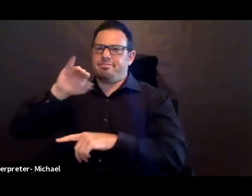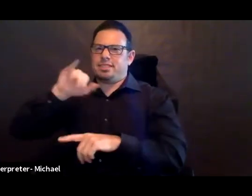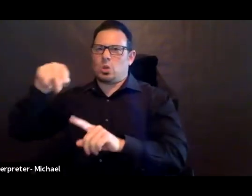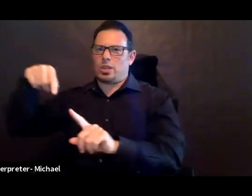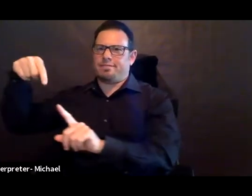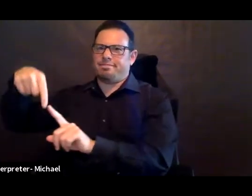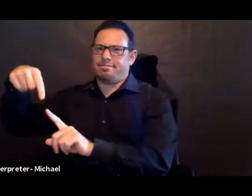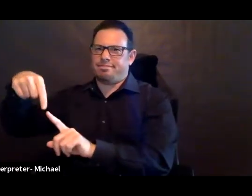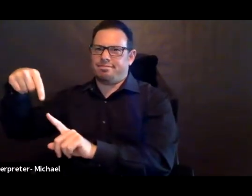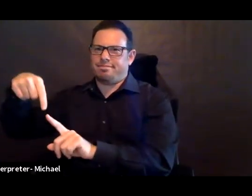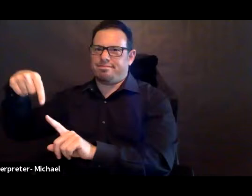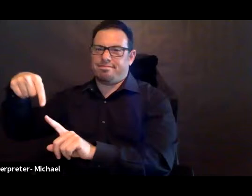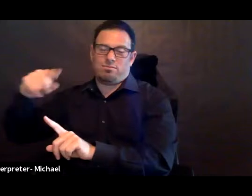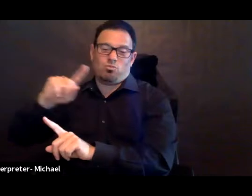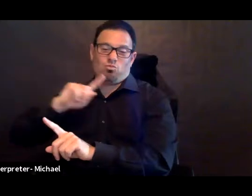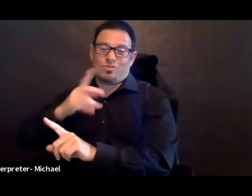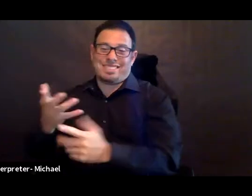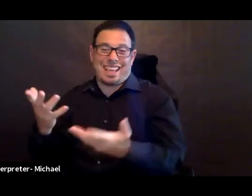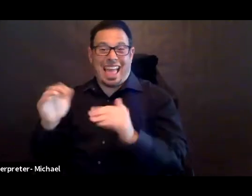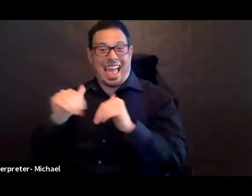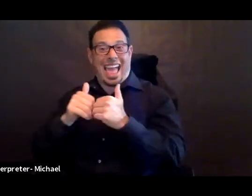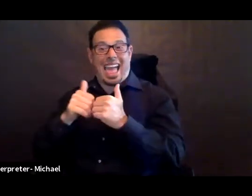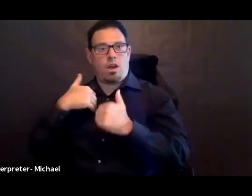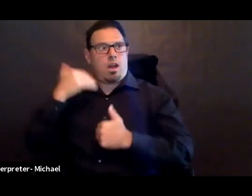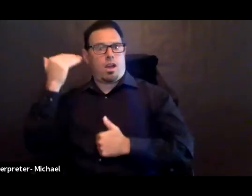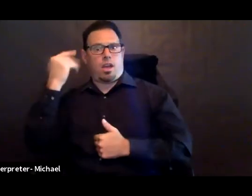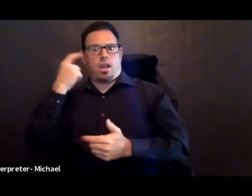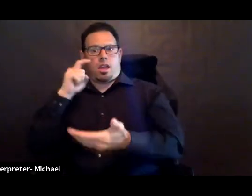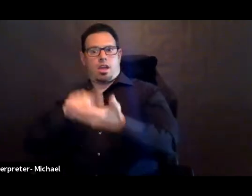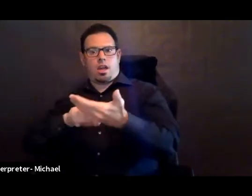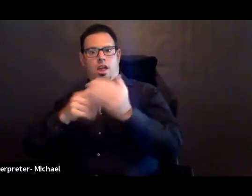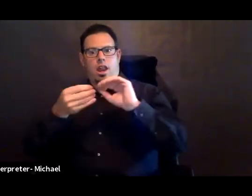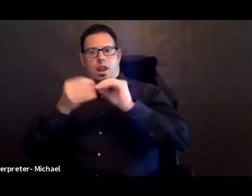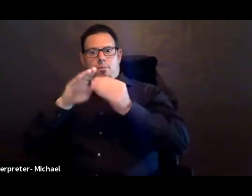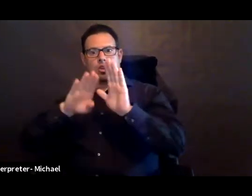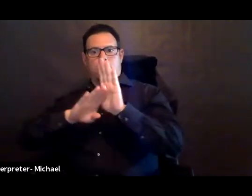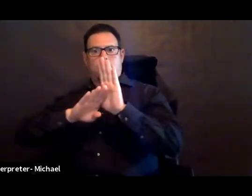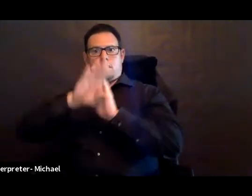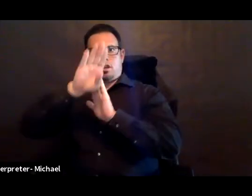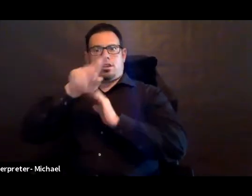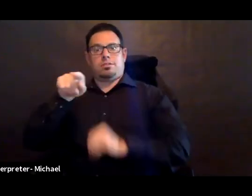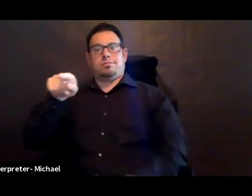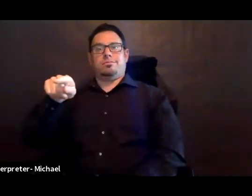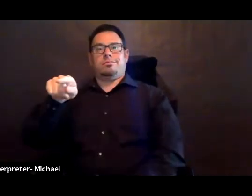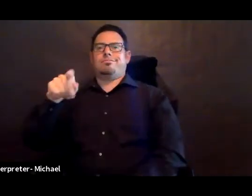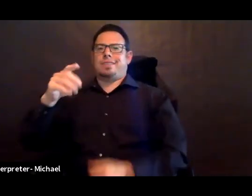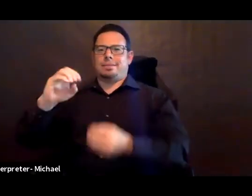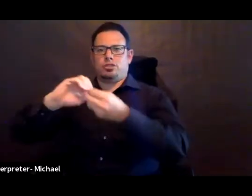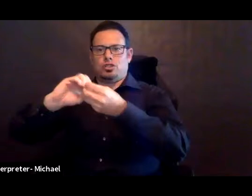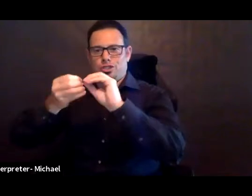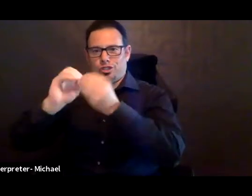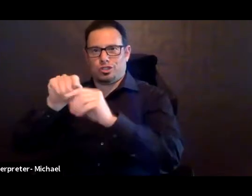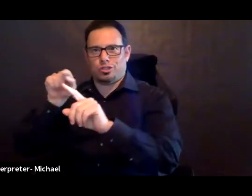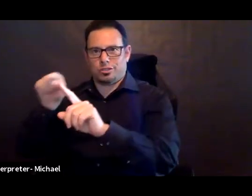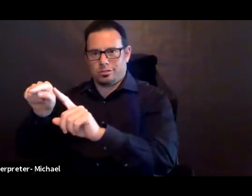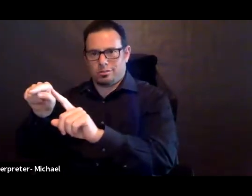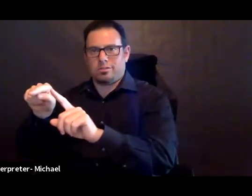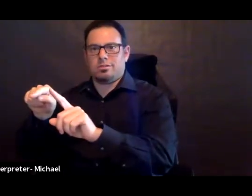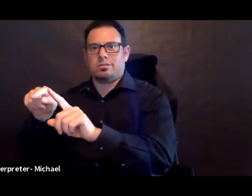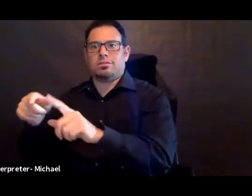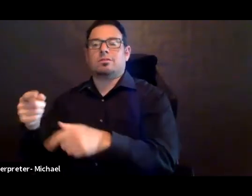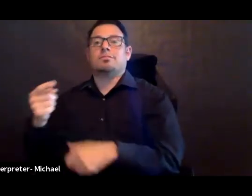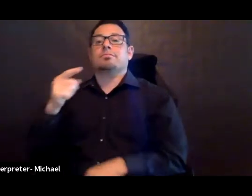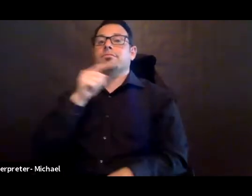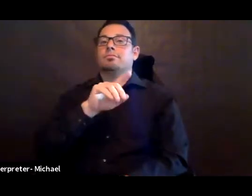cases. But when we look at Delta, what concerns us is it was only a few weeks ago